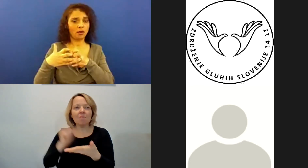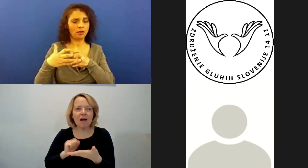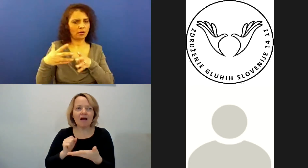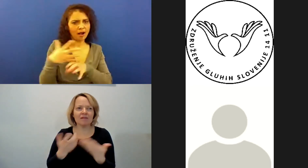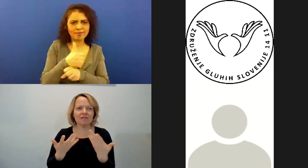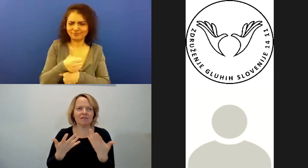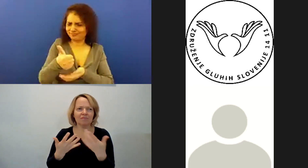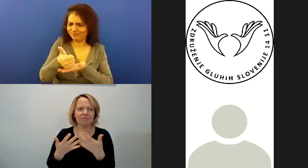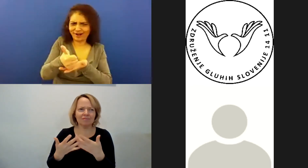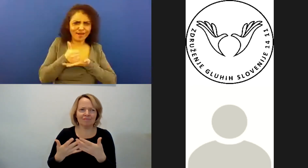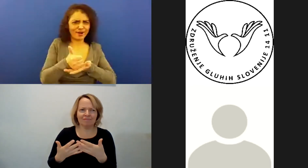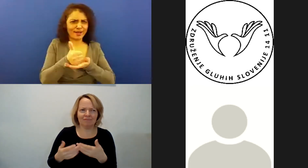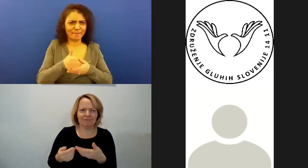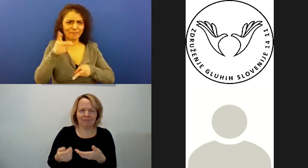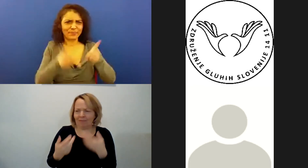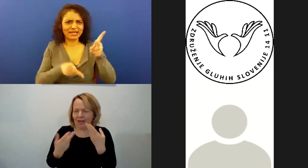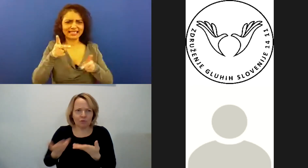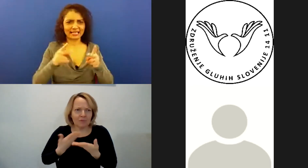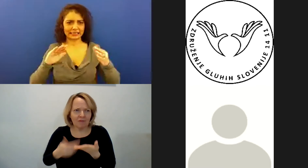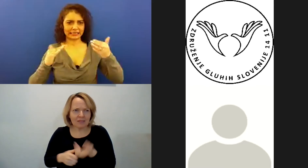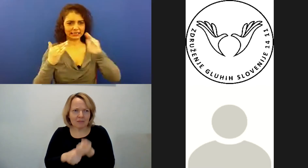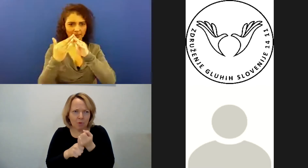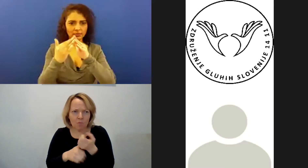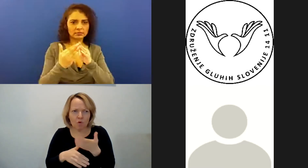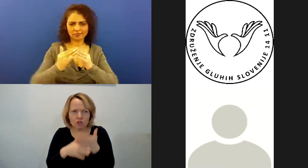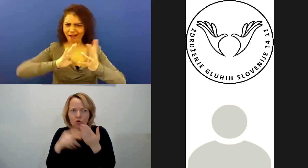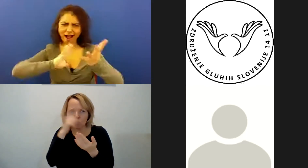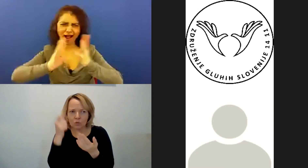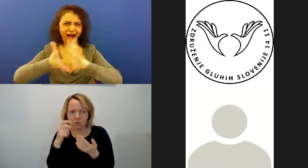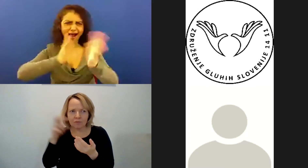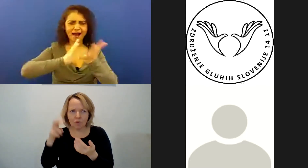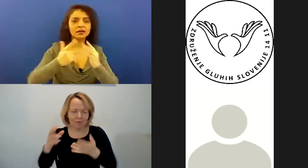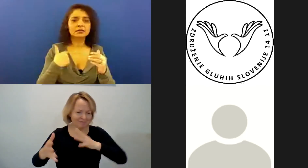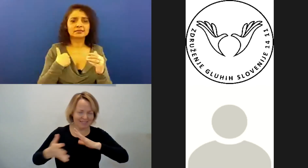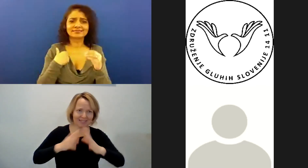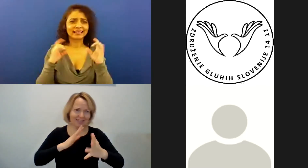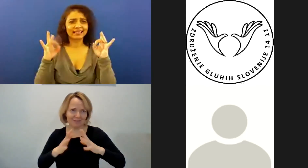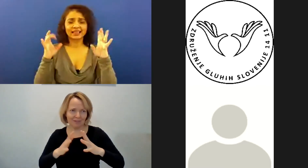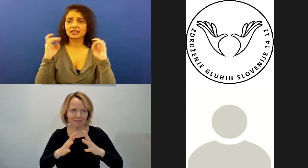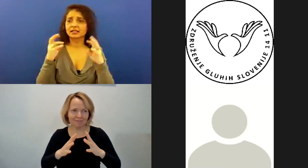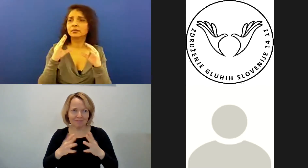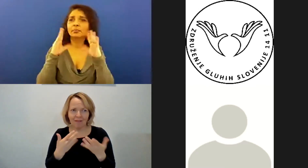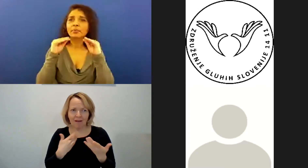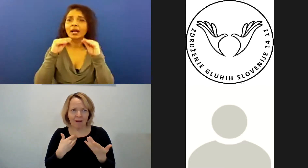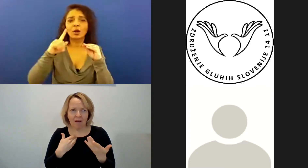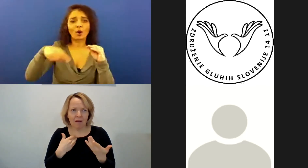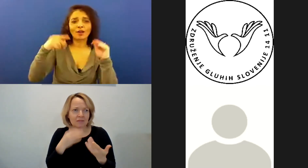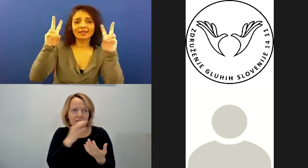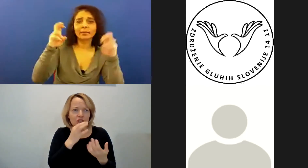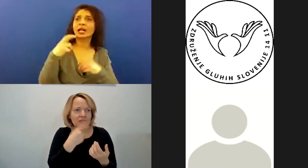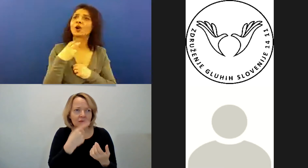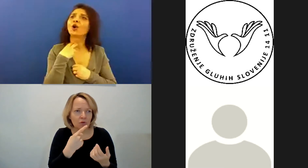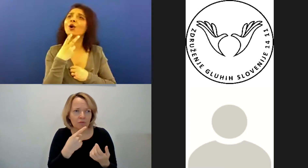I worked as a waitress in a restaurant. I received a lot of support from the local people in